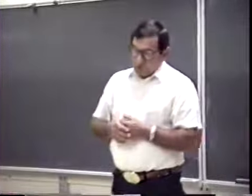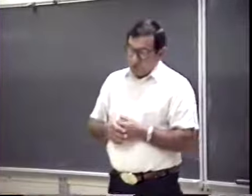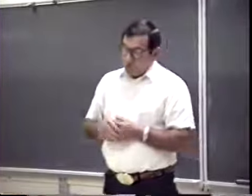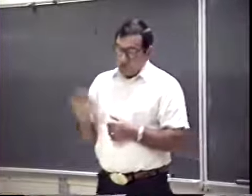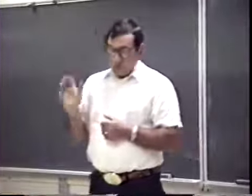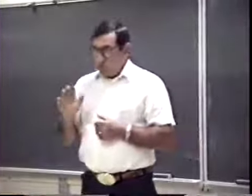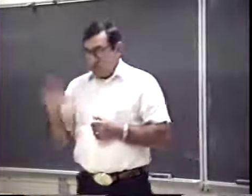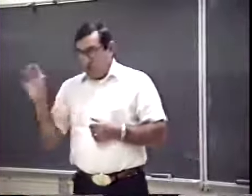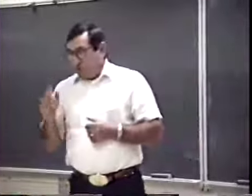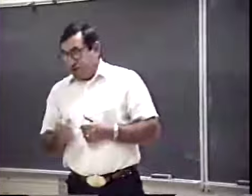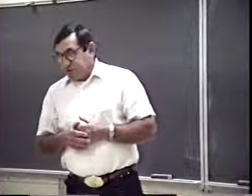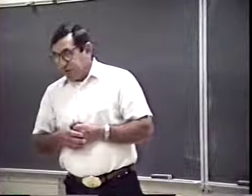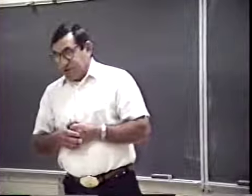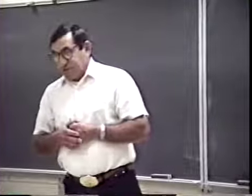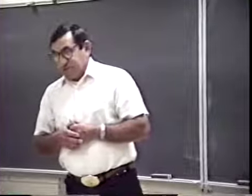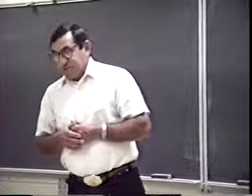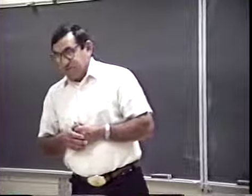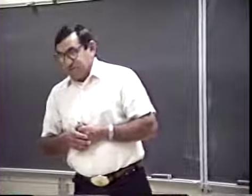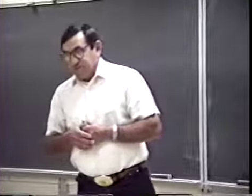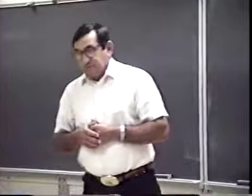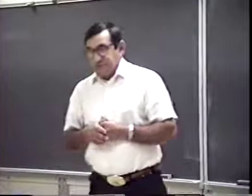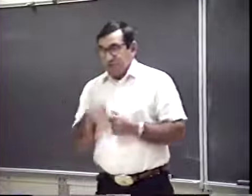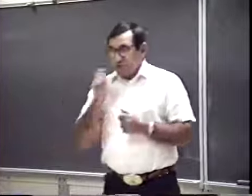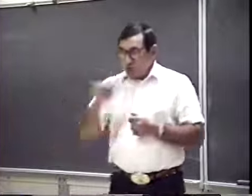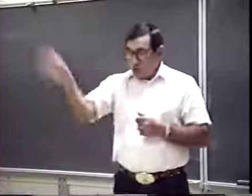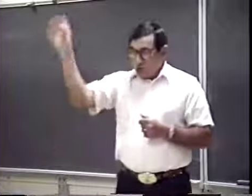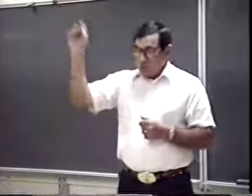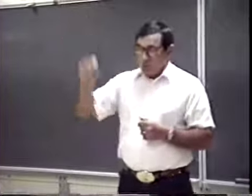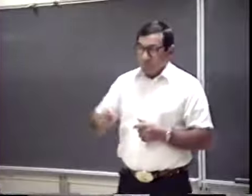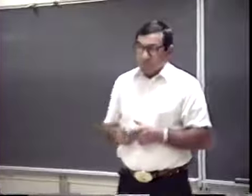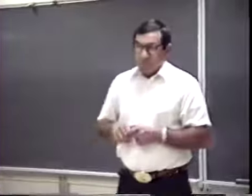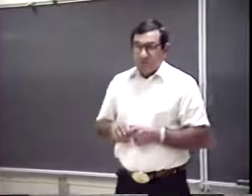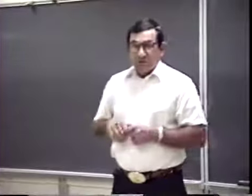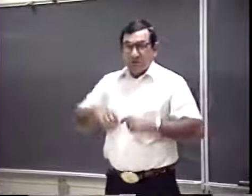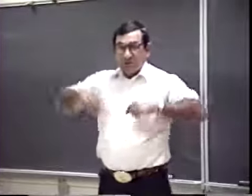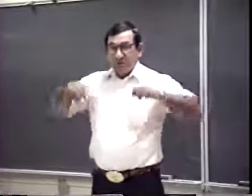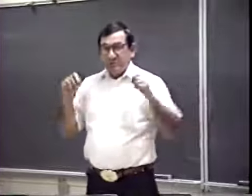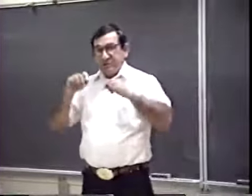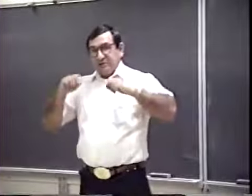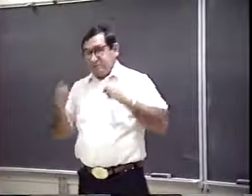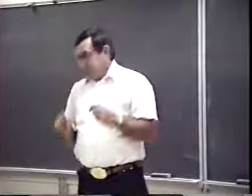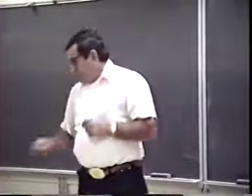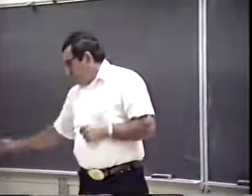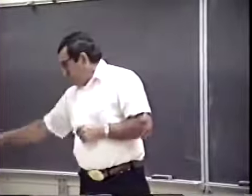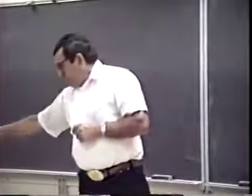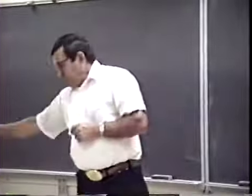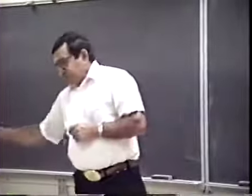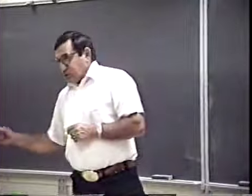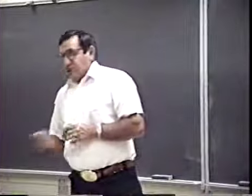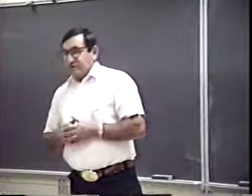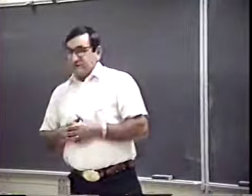The warrior says, "No, I couldn't find it." He said, "Go. You will be like the raven.